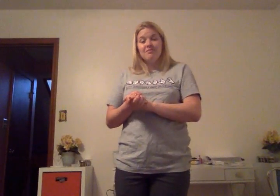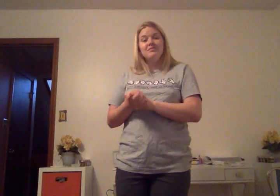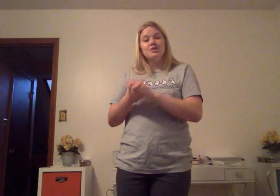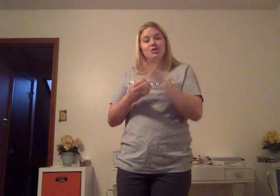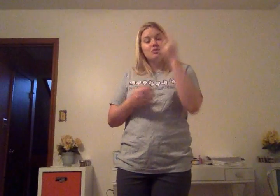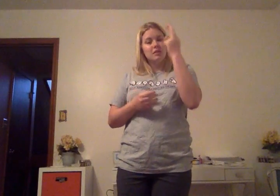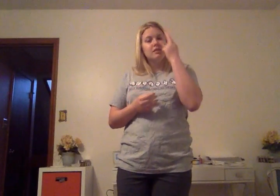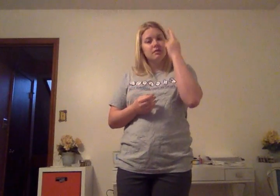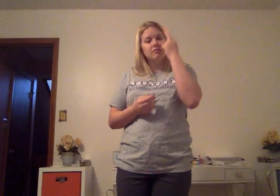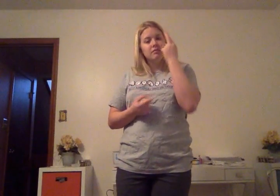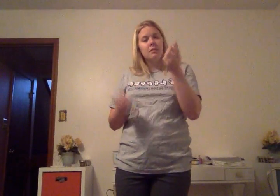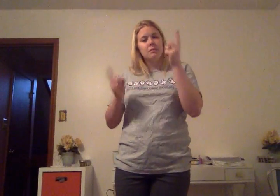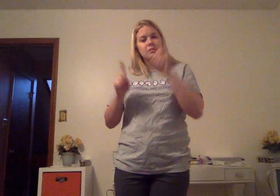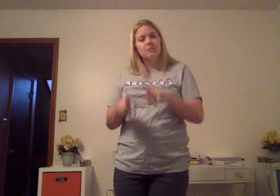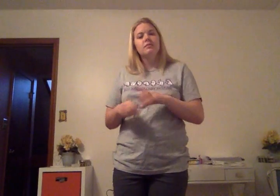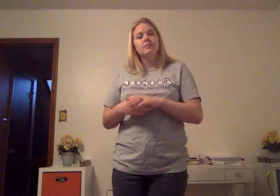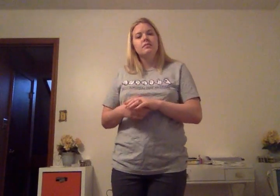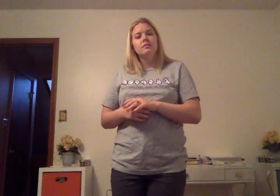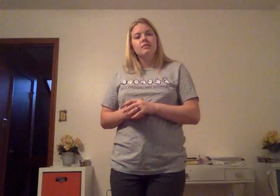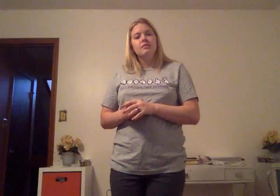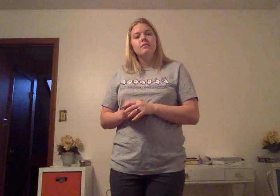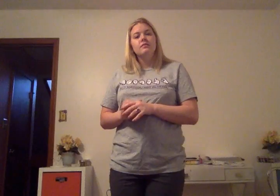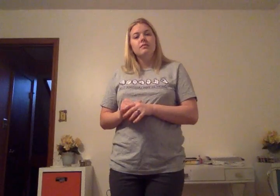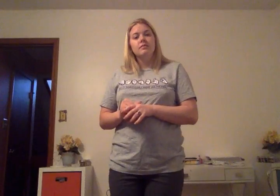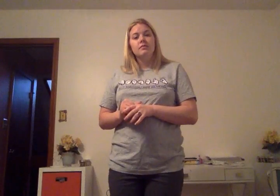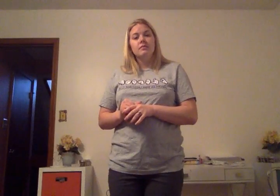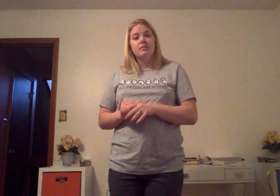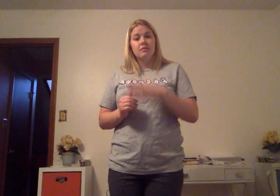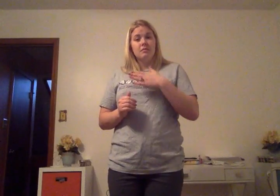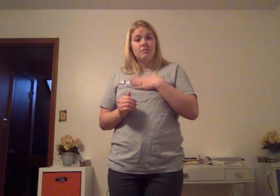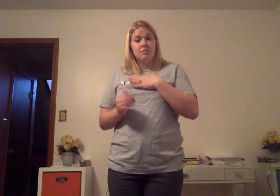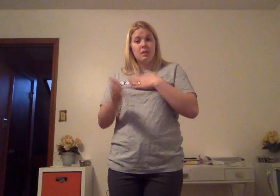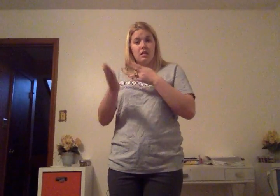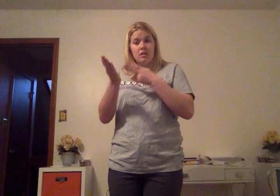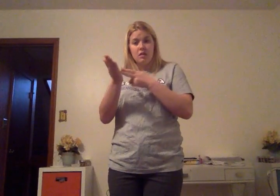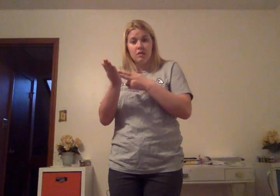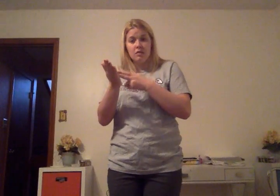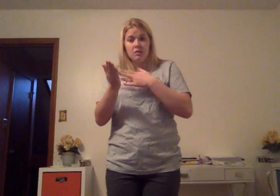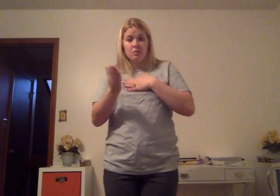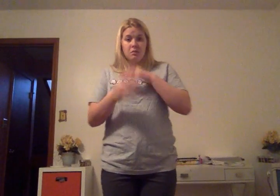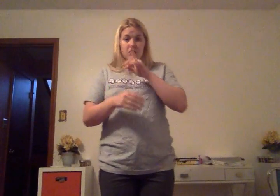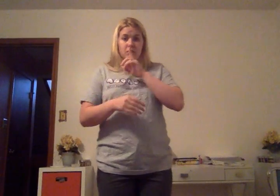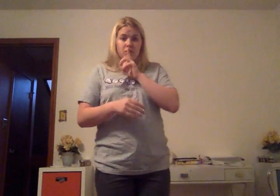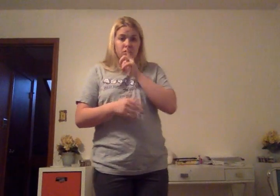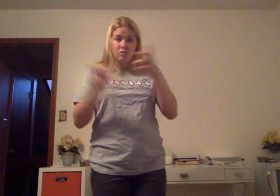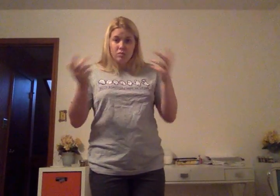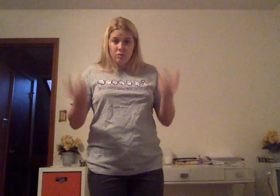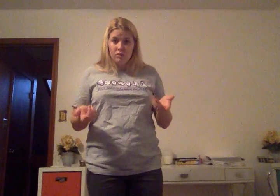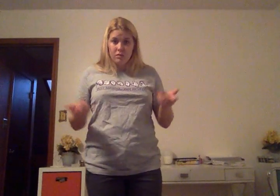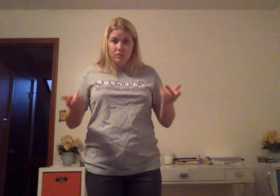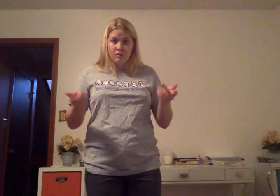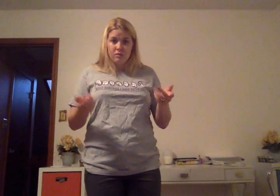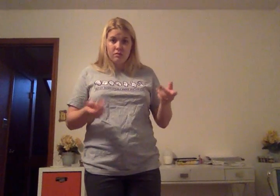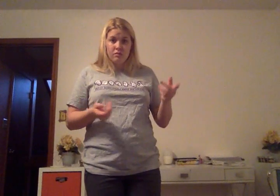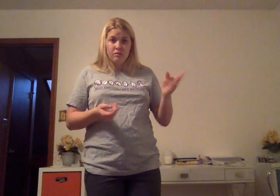a huge part of my discernment and my honesty and my truth has been because I've had a relationship with